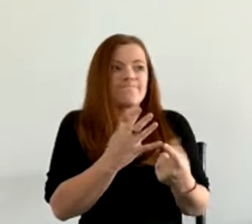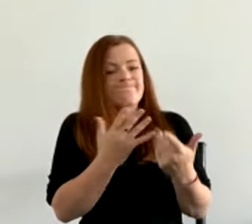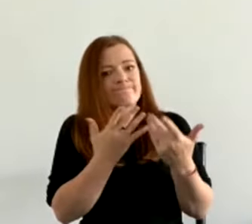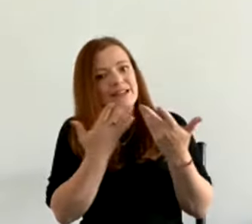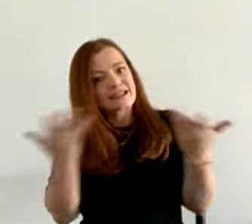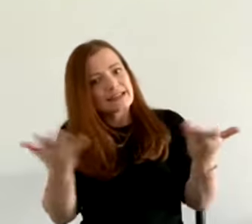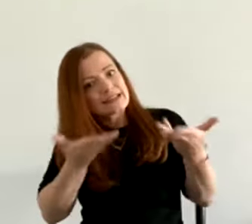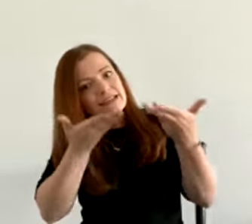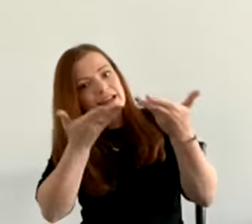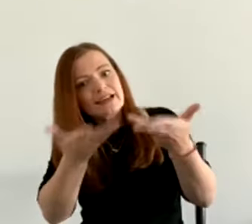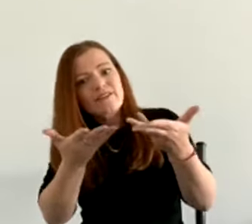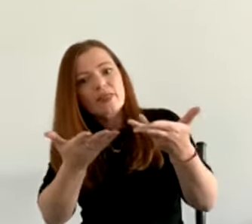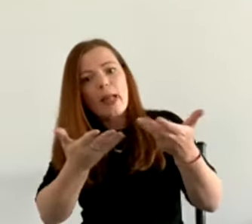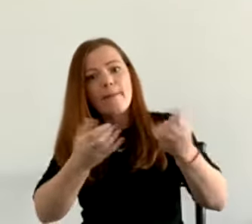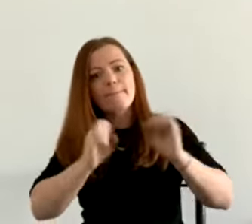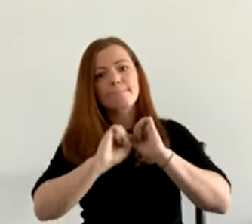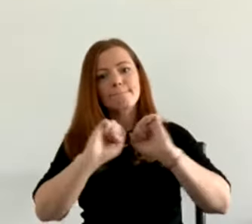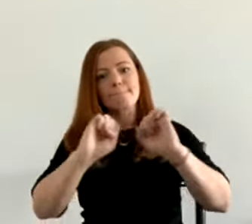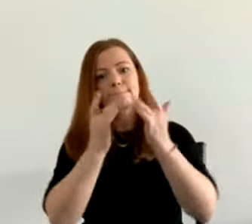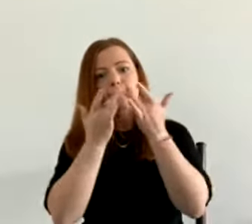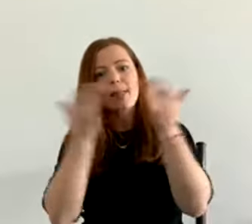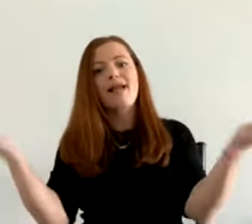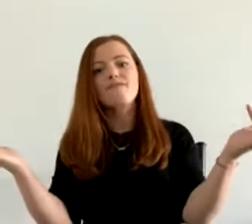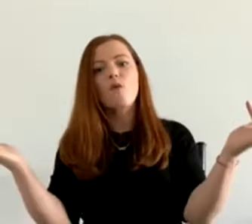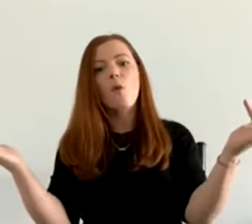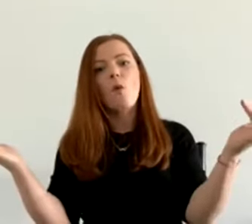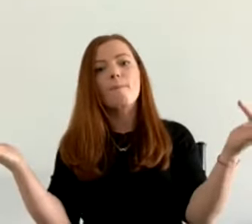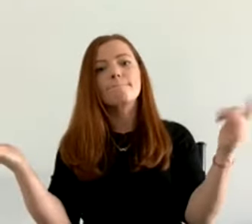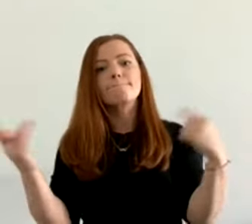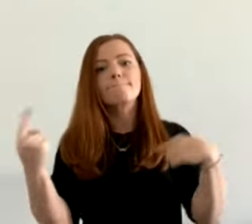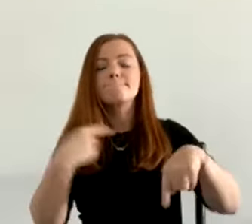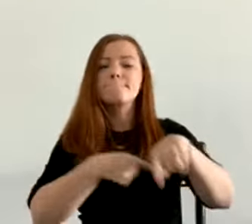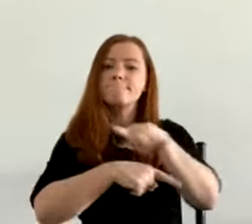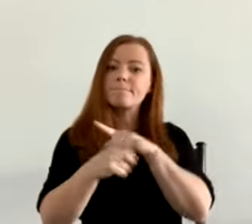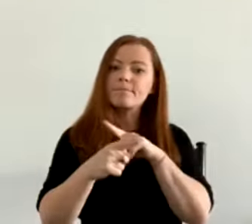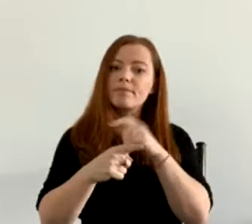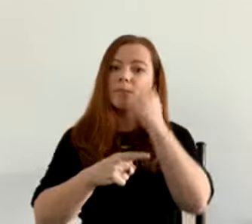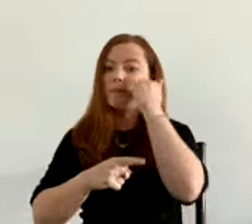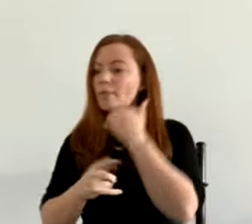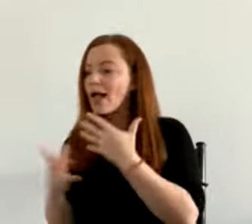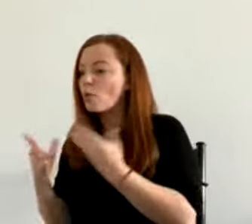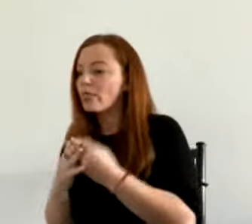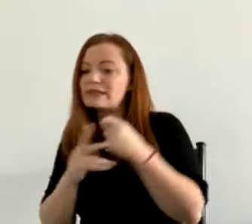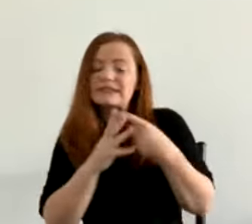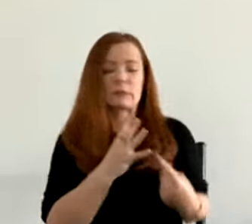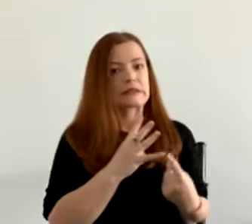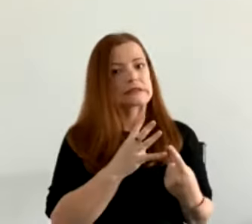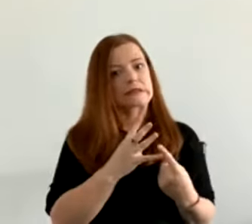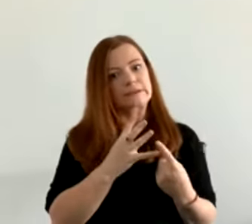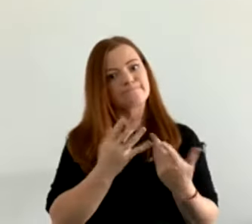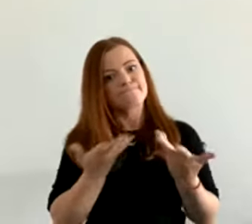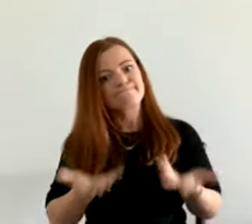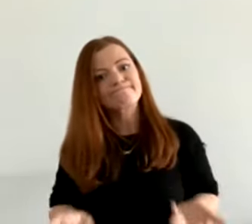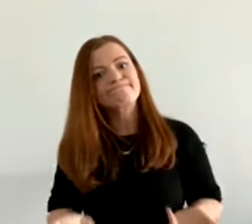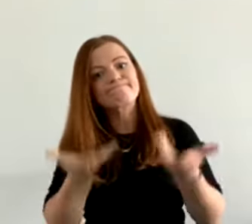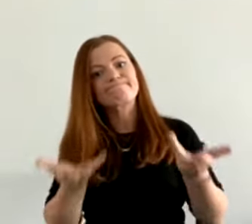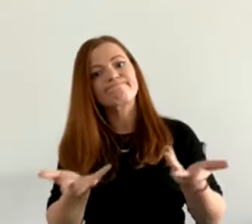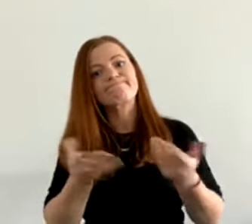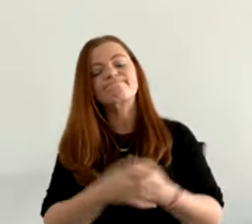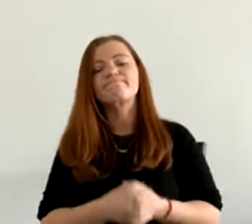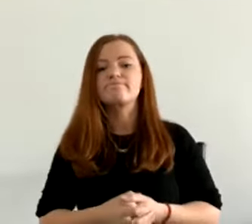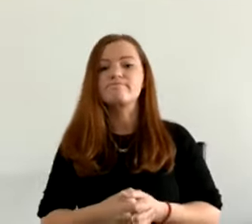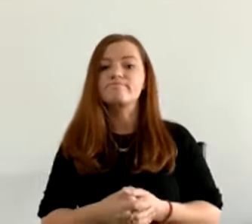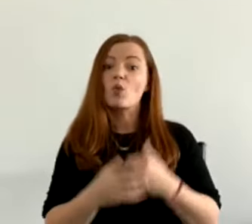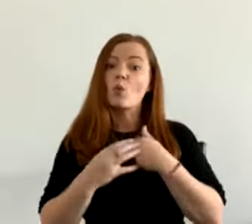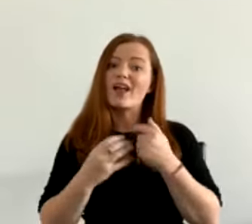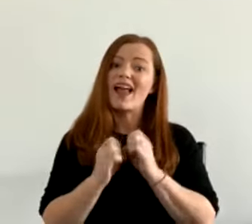their poems about their experiences as being a black person with a disability. And again, in the video, when I share this, I'll